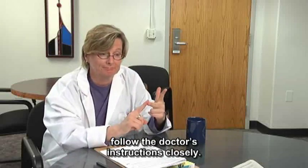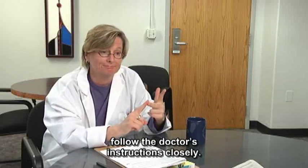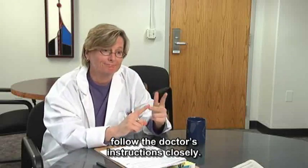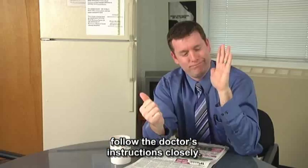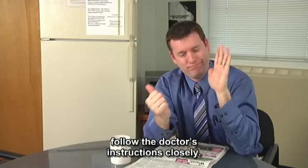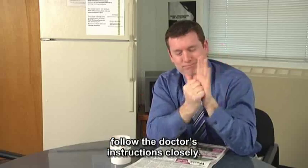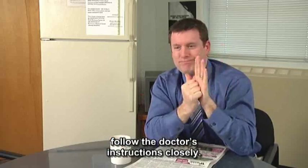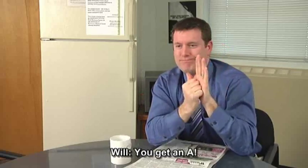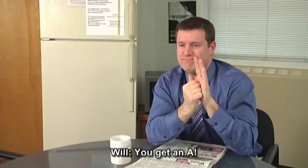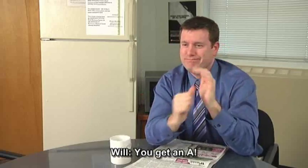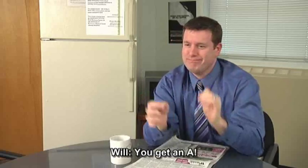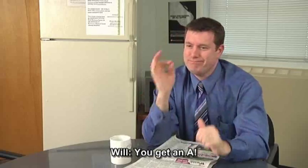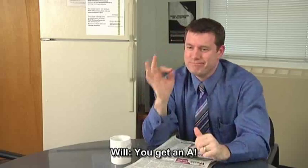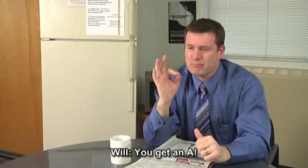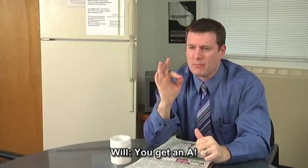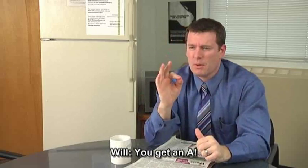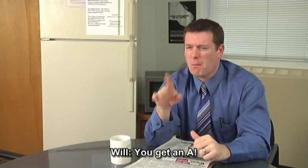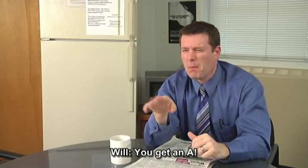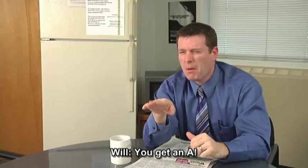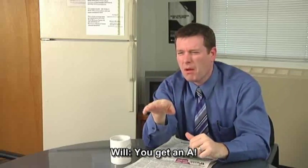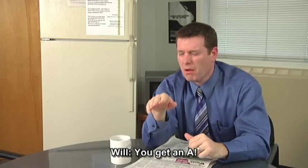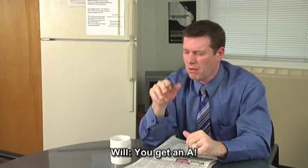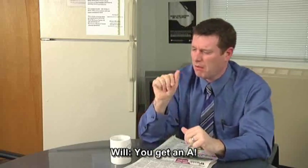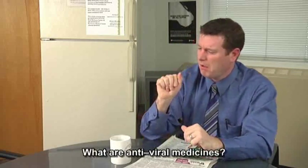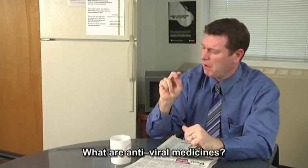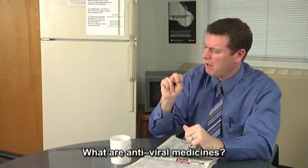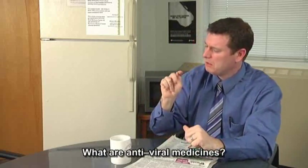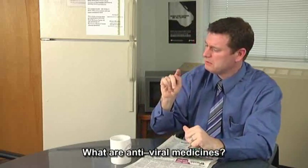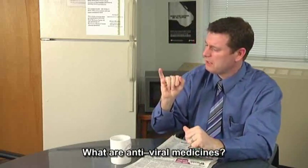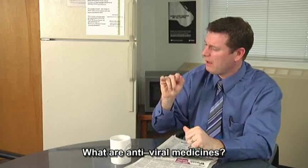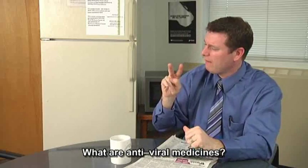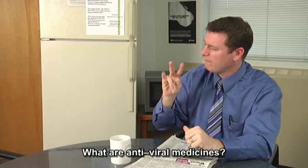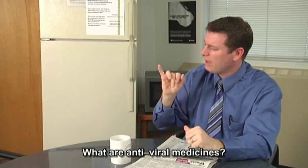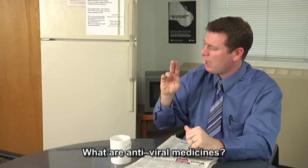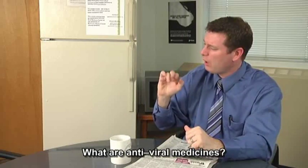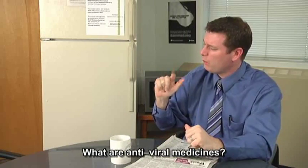You get an A. What are antiviral medicines?